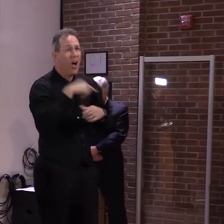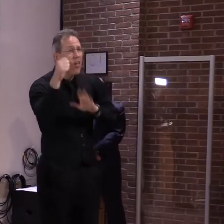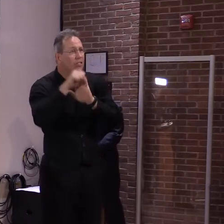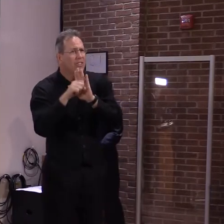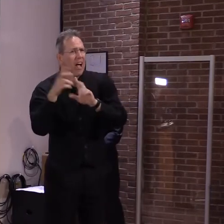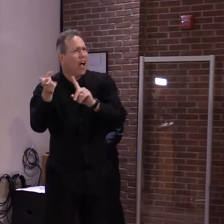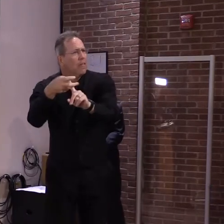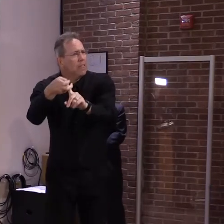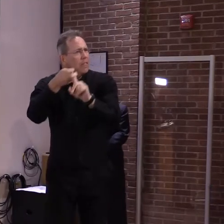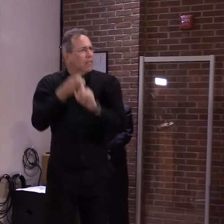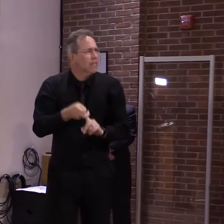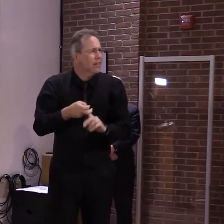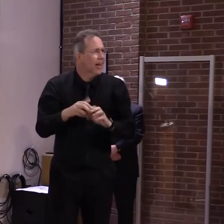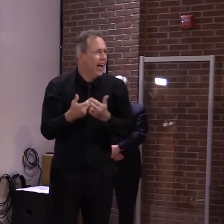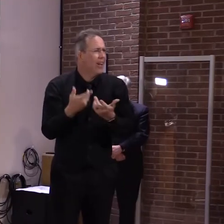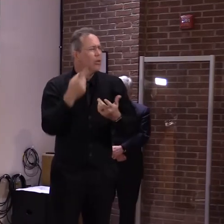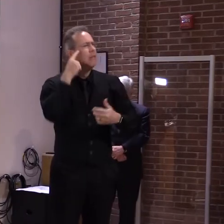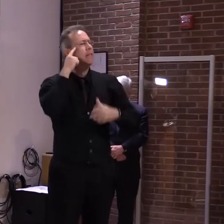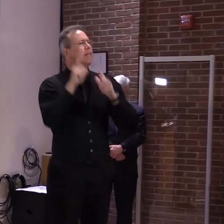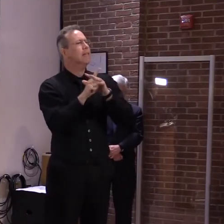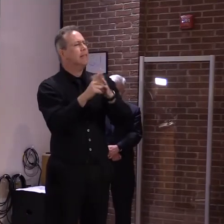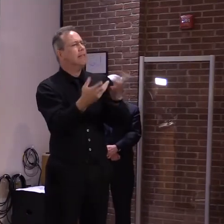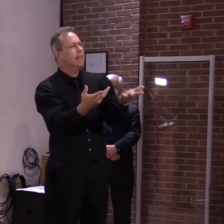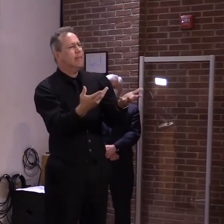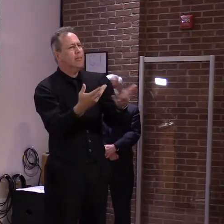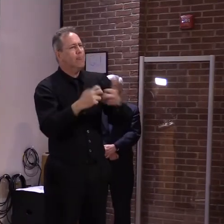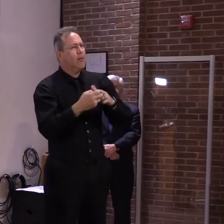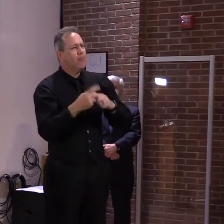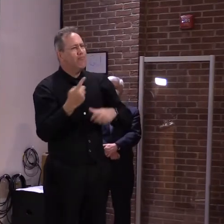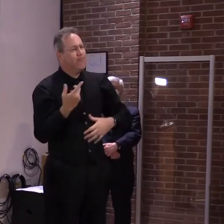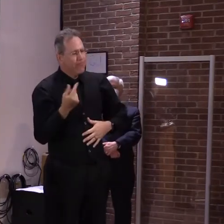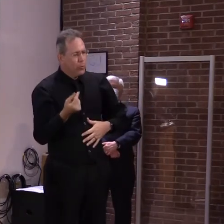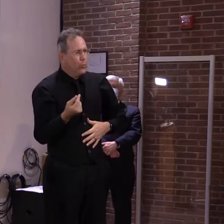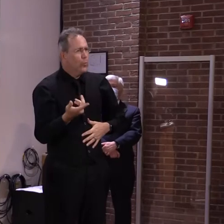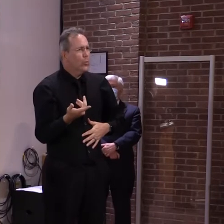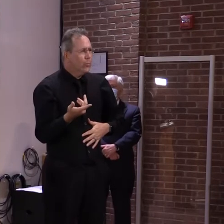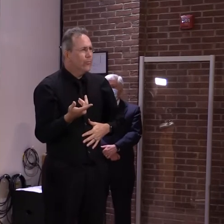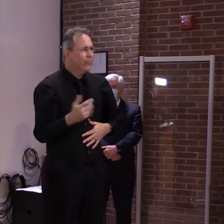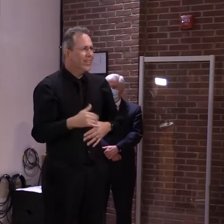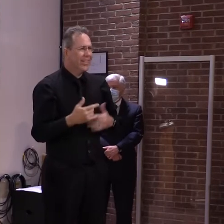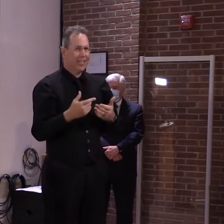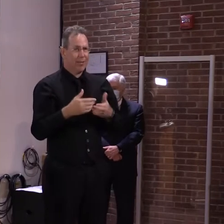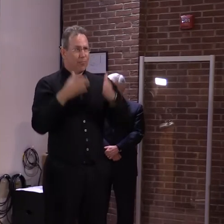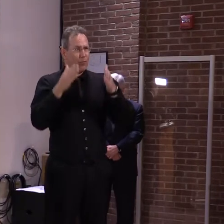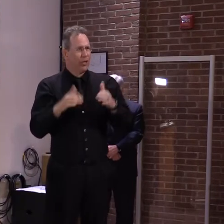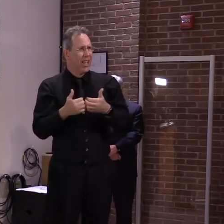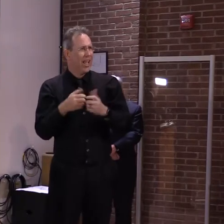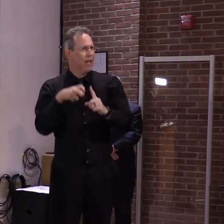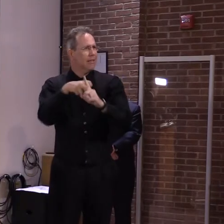I just want everyone aware that these aren't all coming from inside the country.